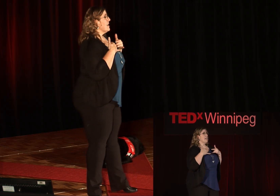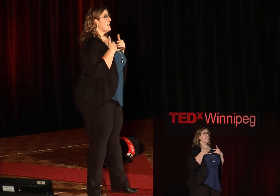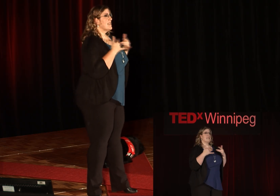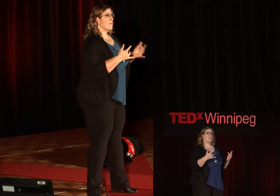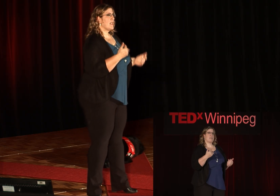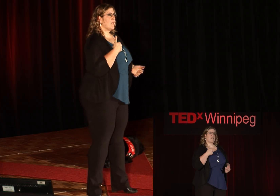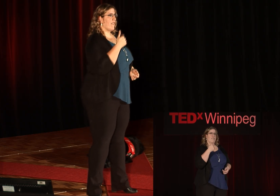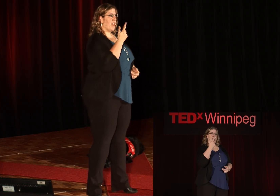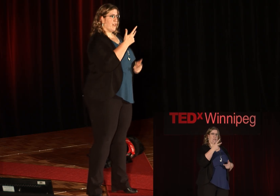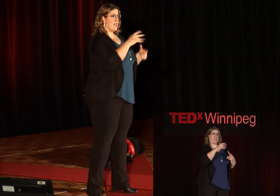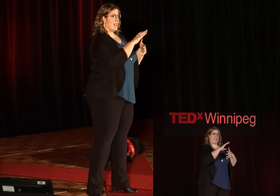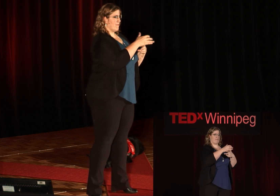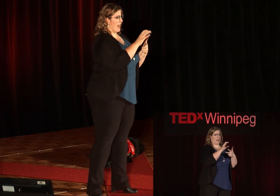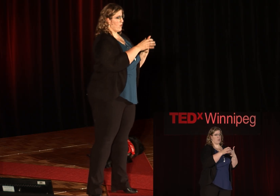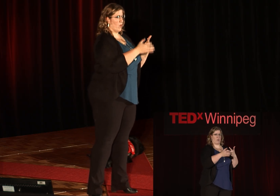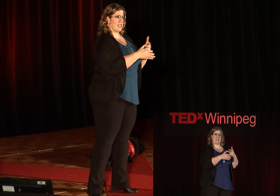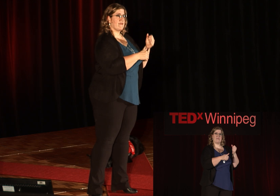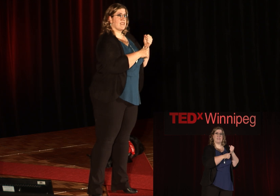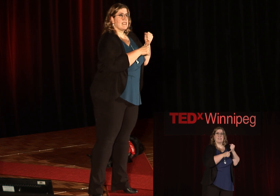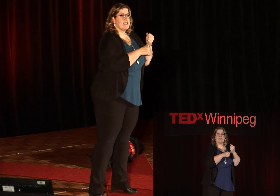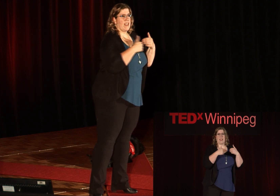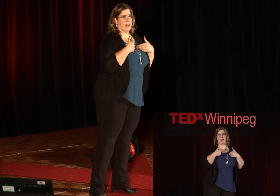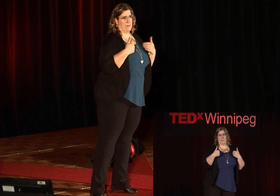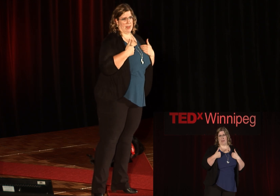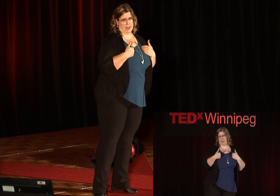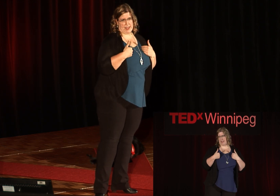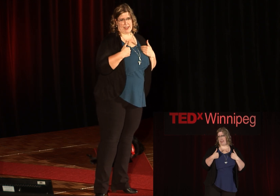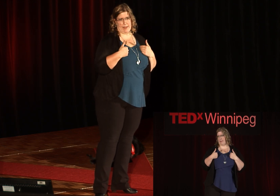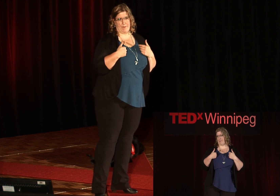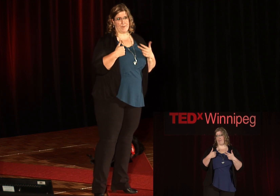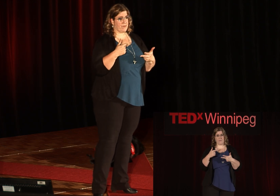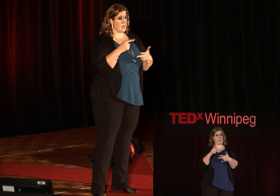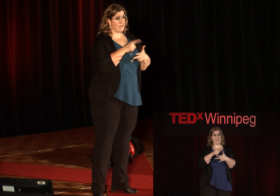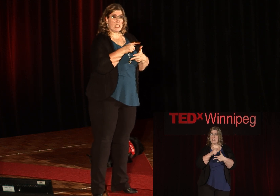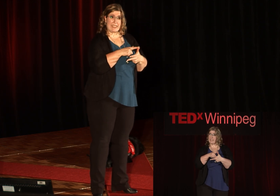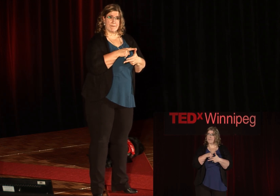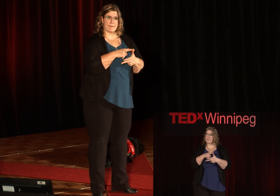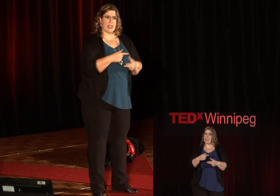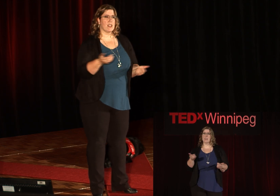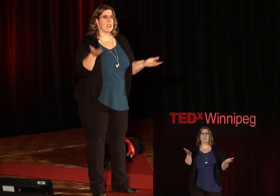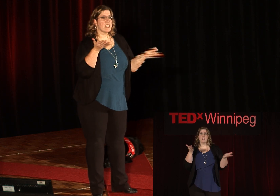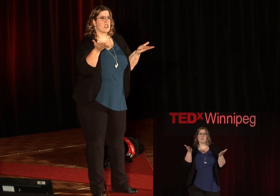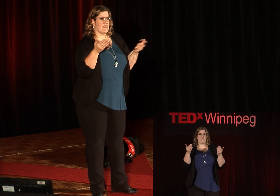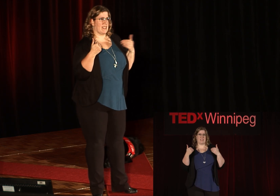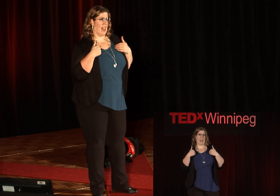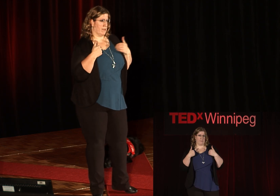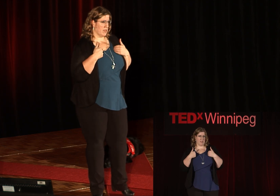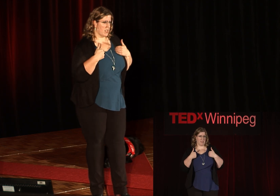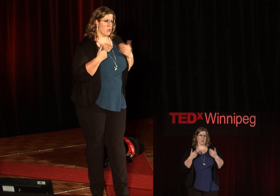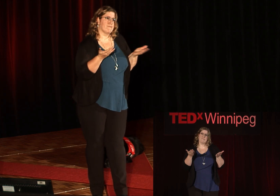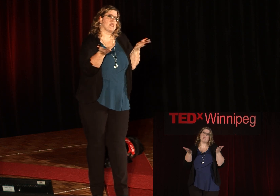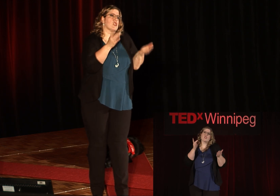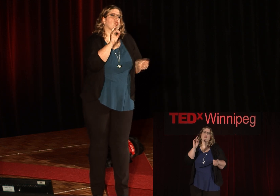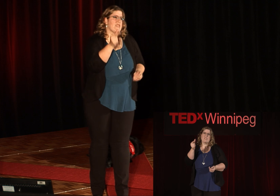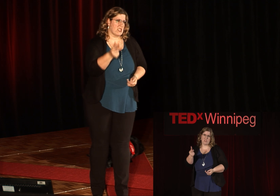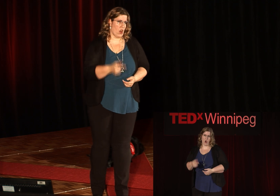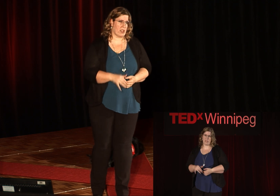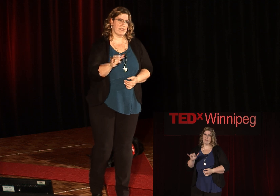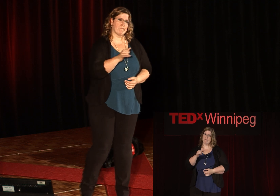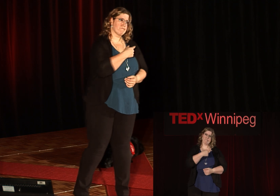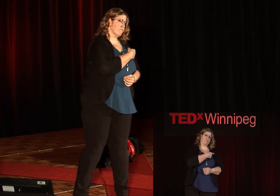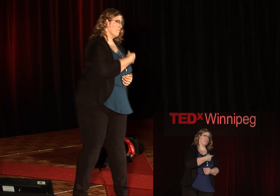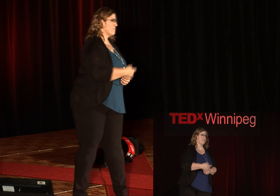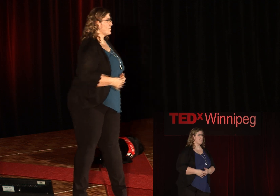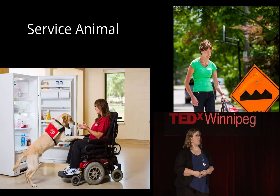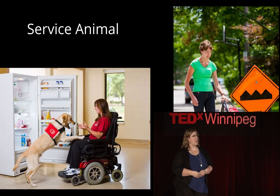Typically, there are 3 categories of assistive animals. The first, service animals, or more commonly, service dogs.